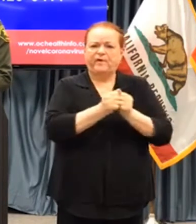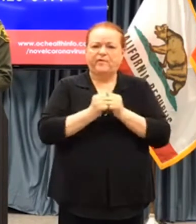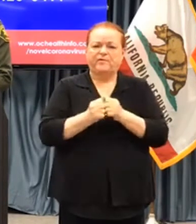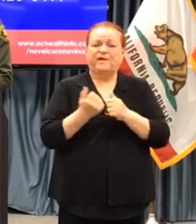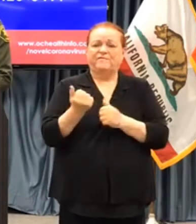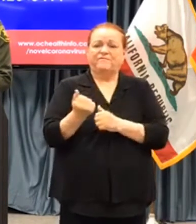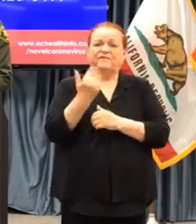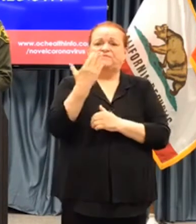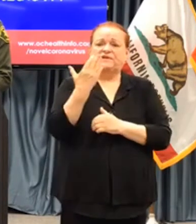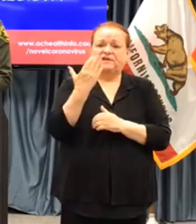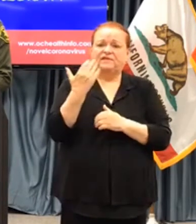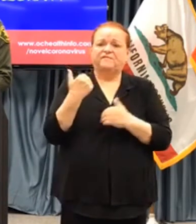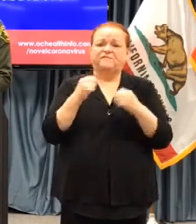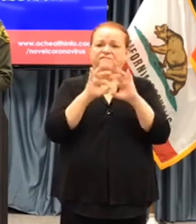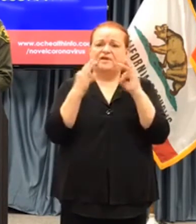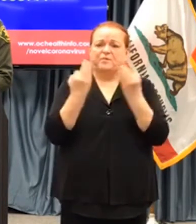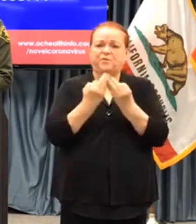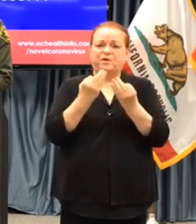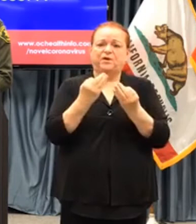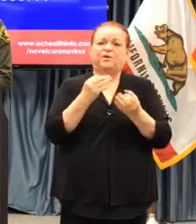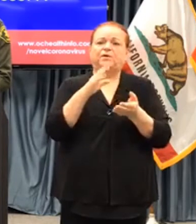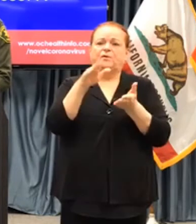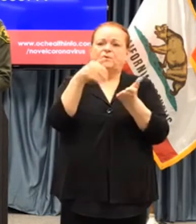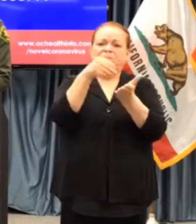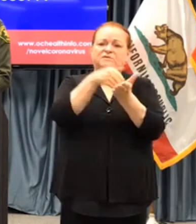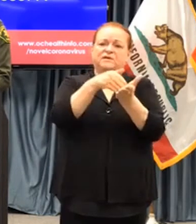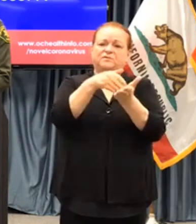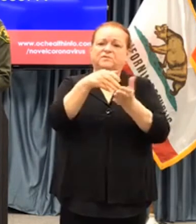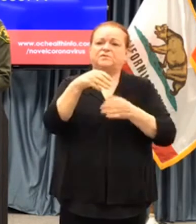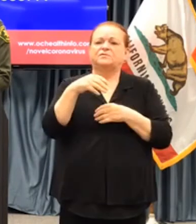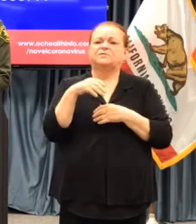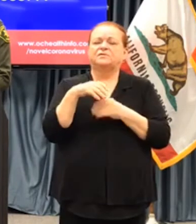family resource centers at